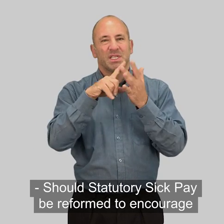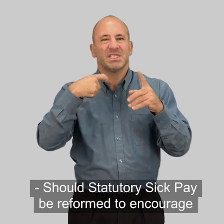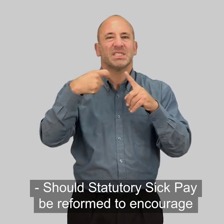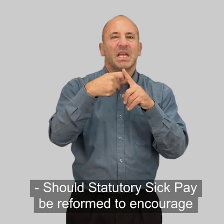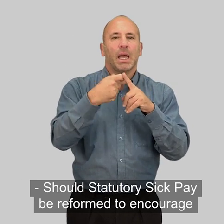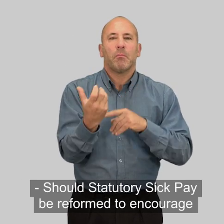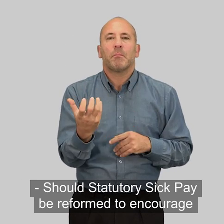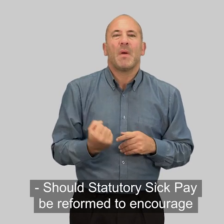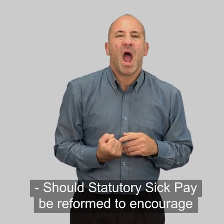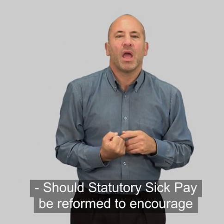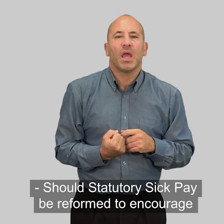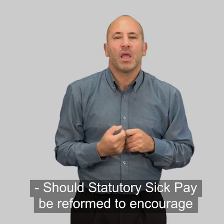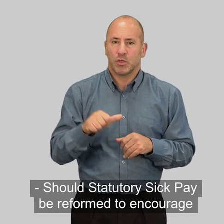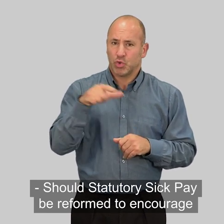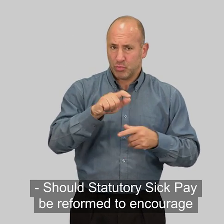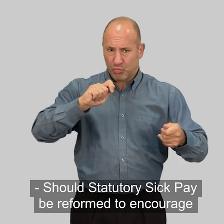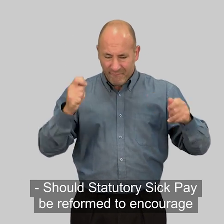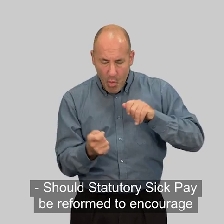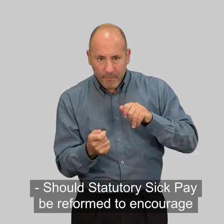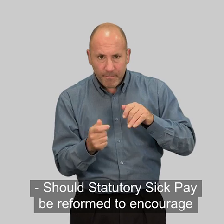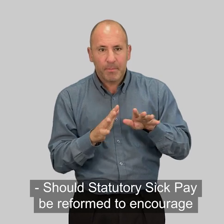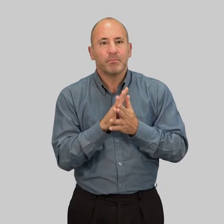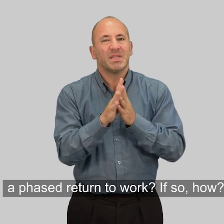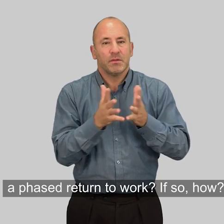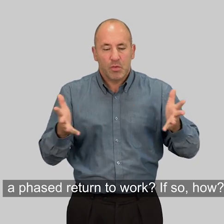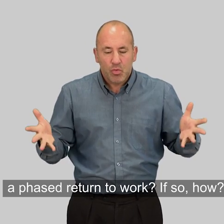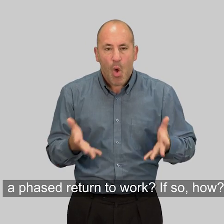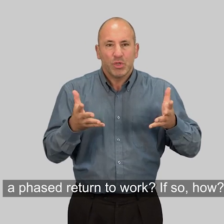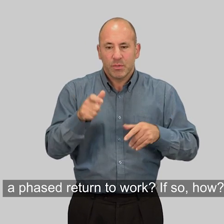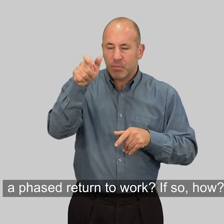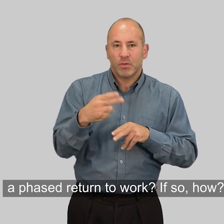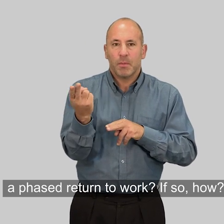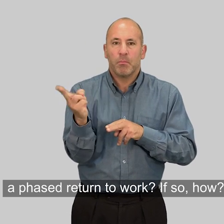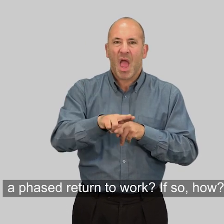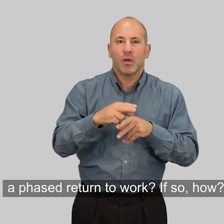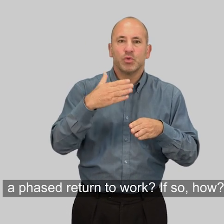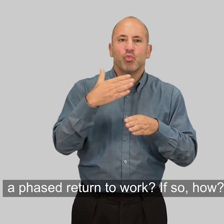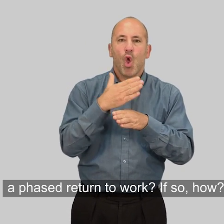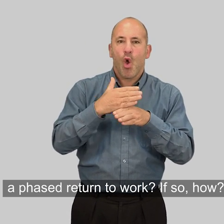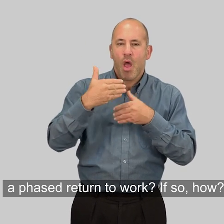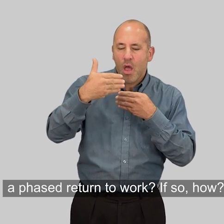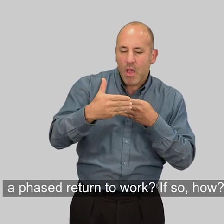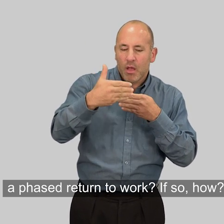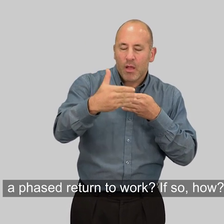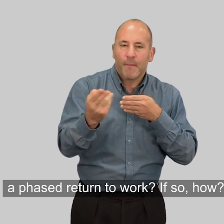Should statutory sick pay be reformed to encourage a phased return to work? If so,